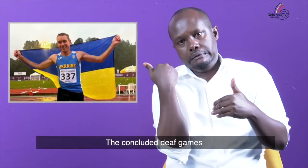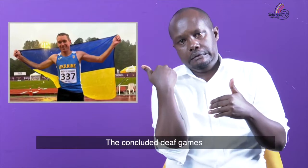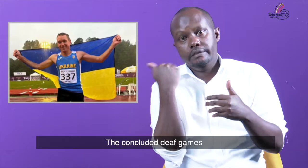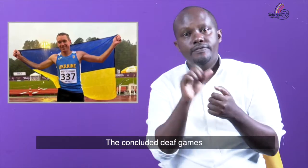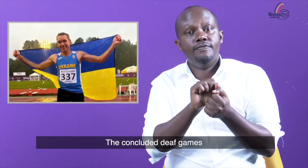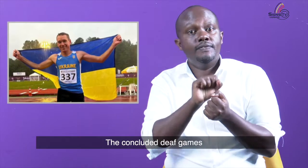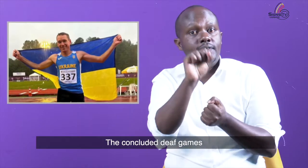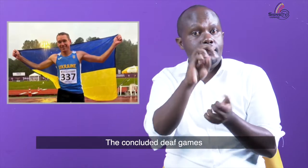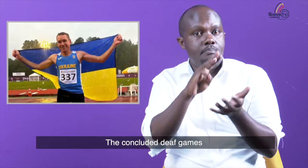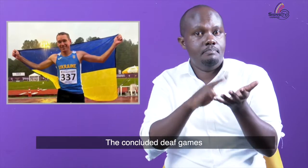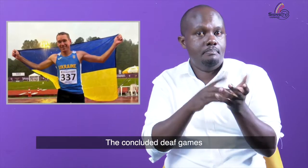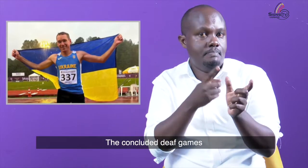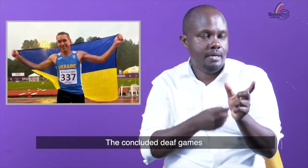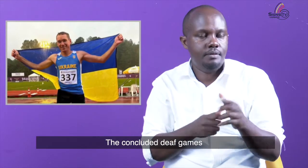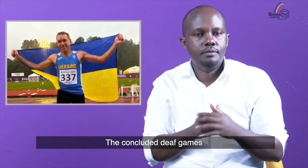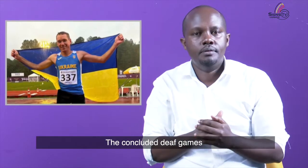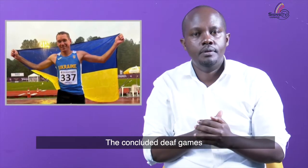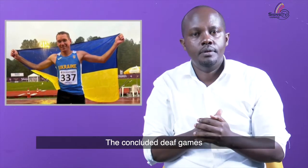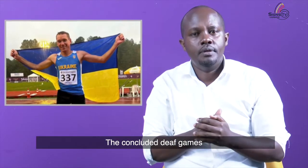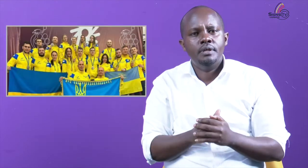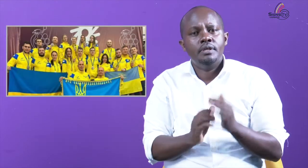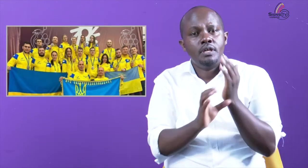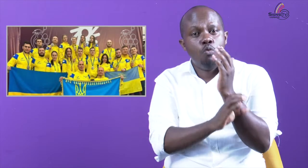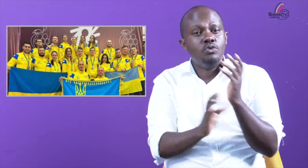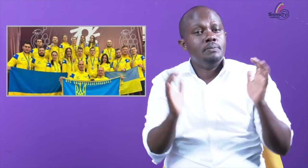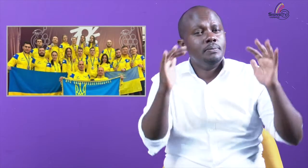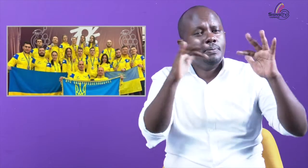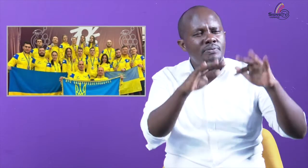The concluded Deaflympic Games,